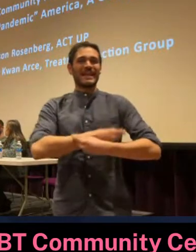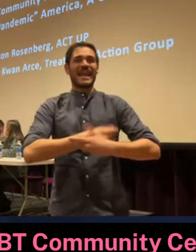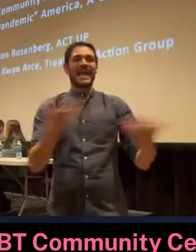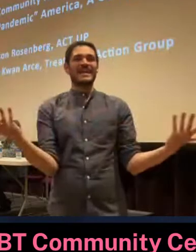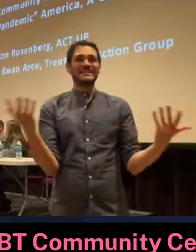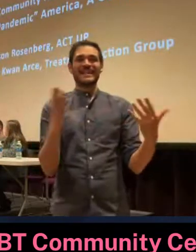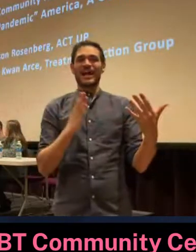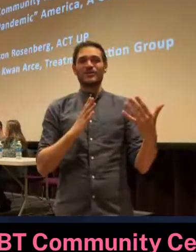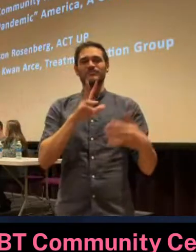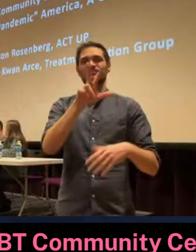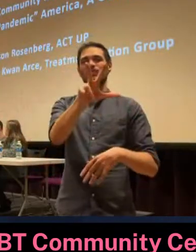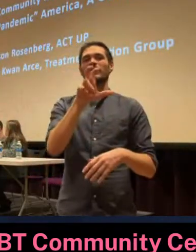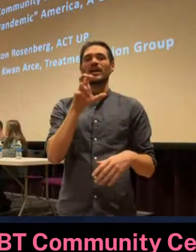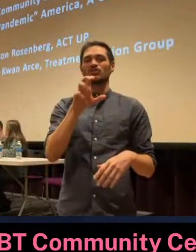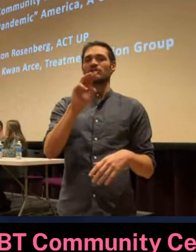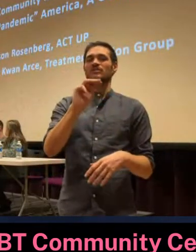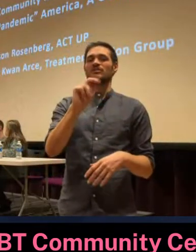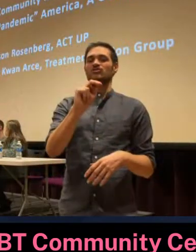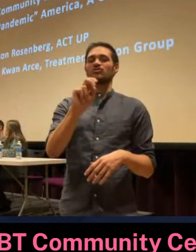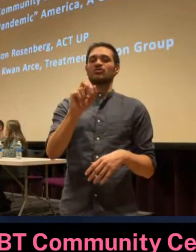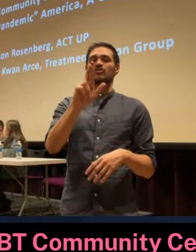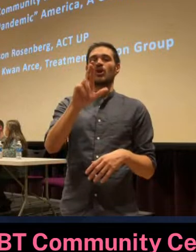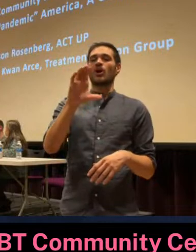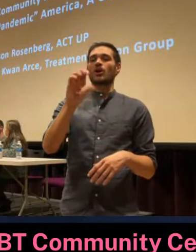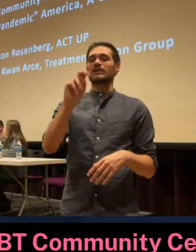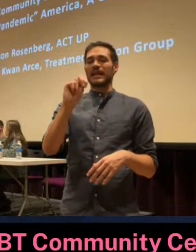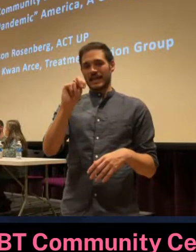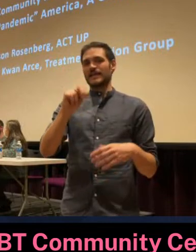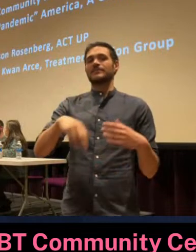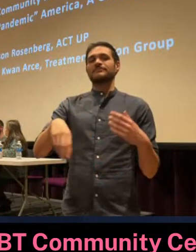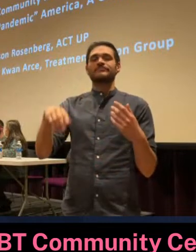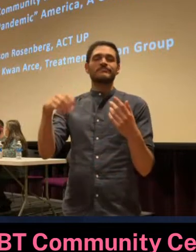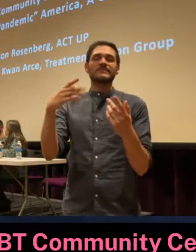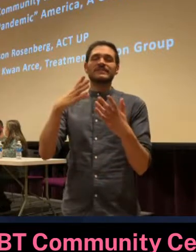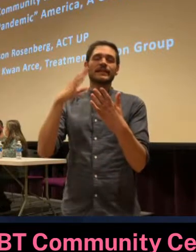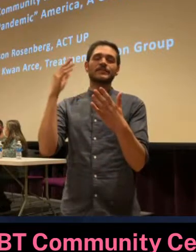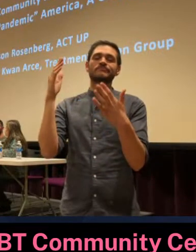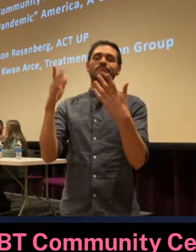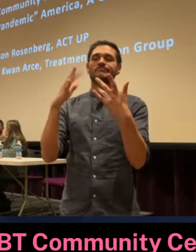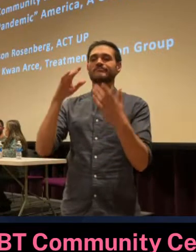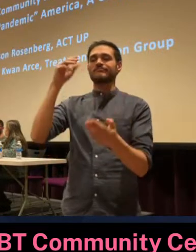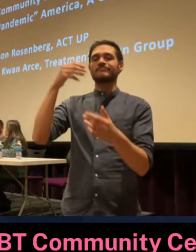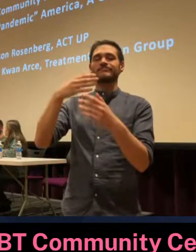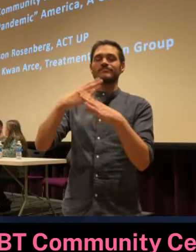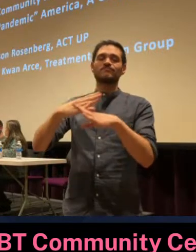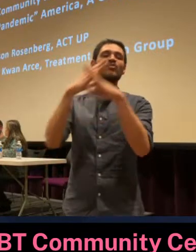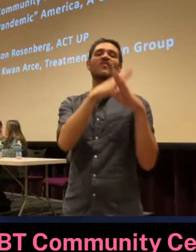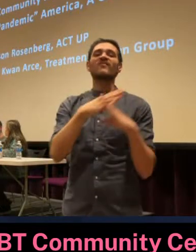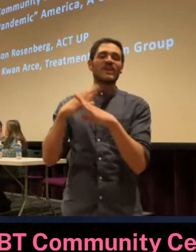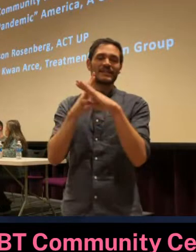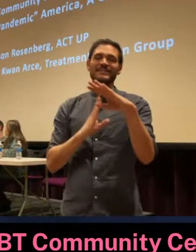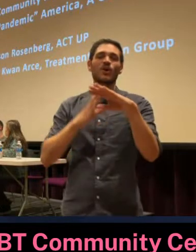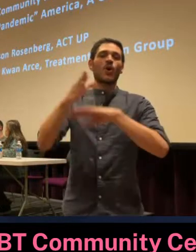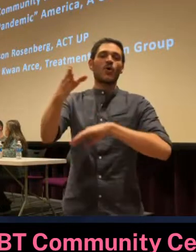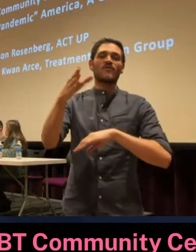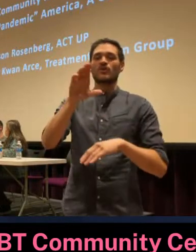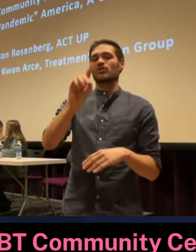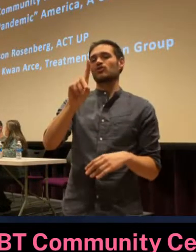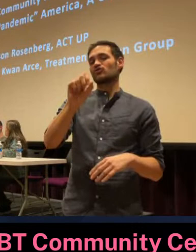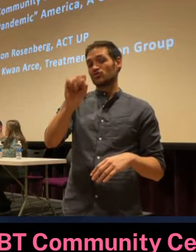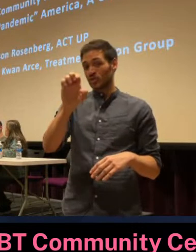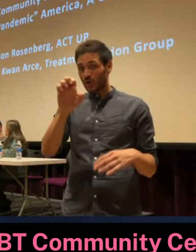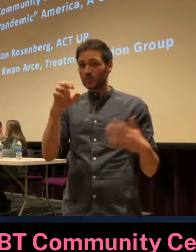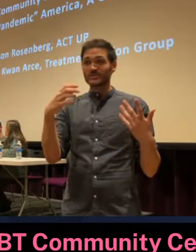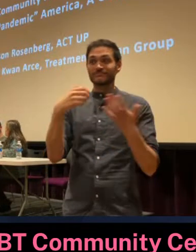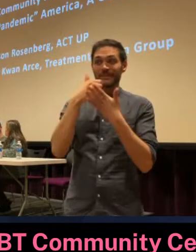gave out 200 fentanyl strips. And when we think of that, those are preventable overdoses that could have happened as a